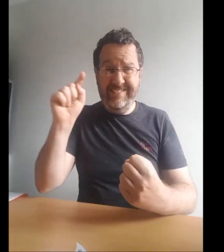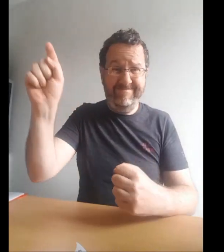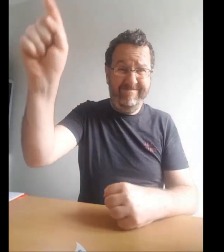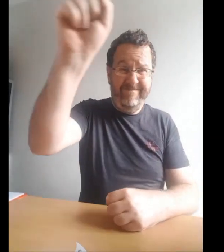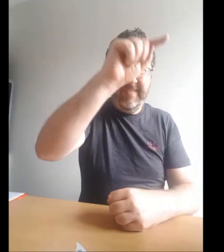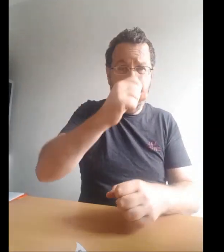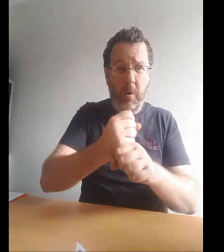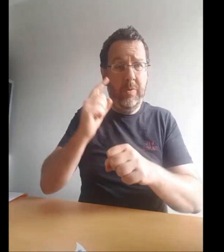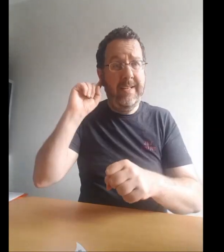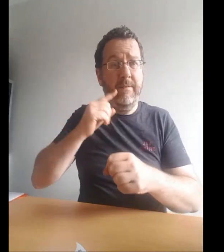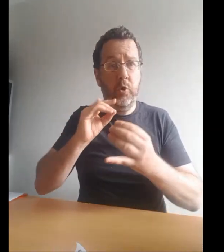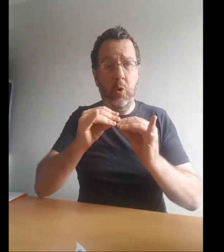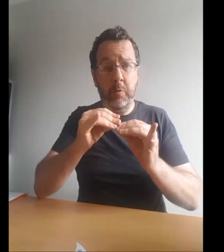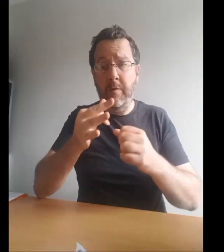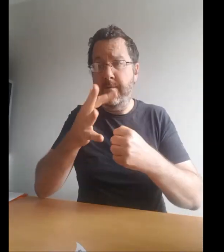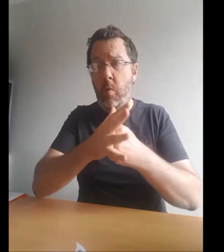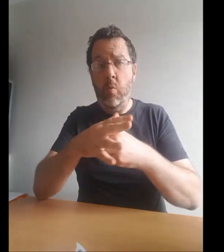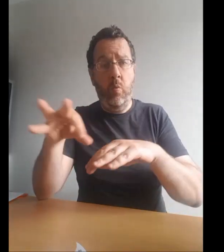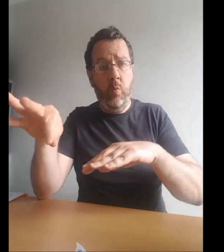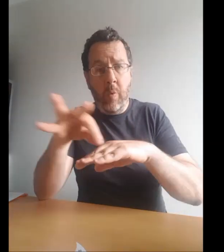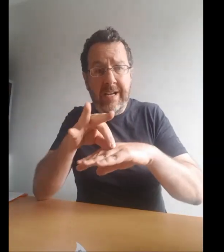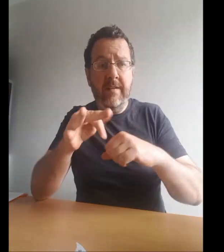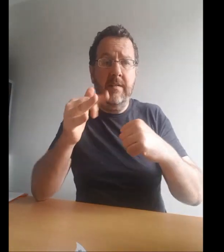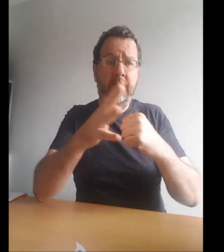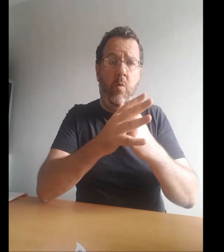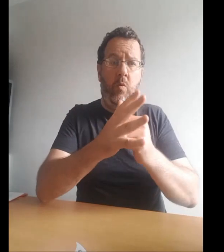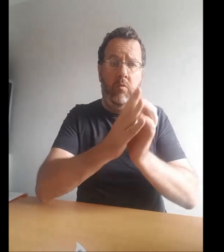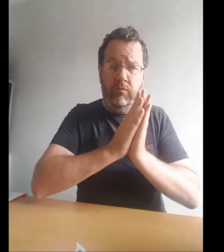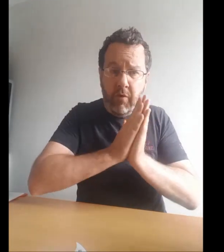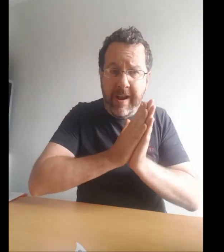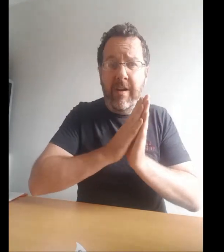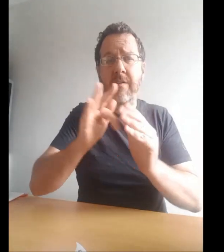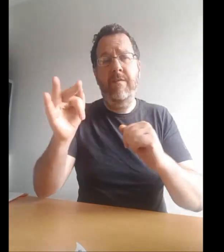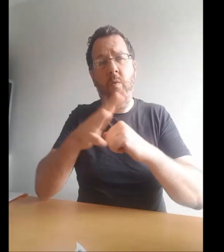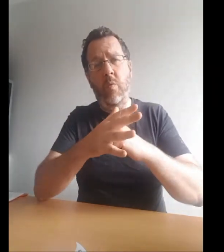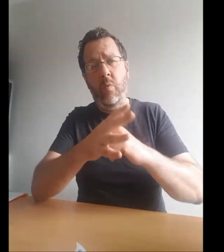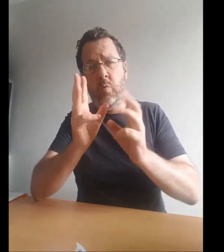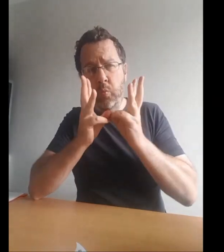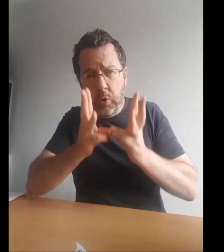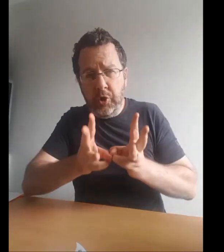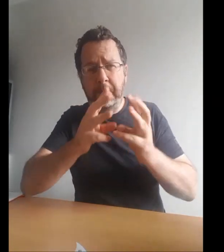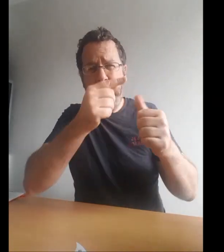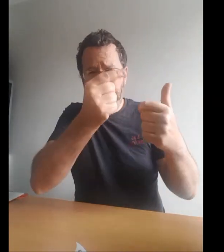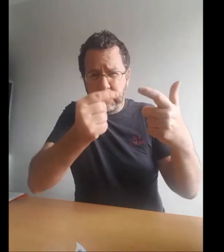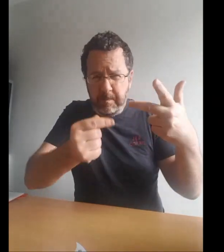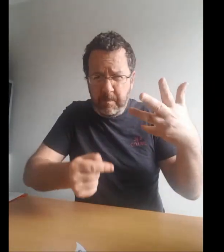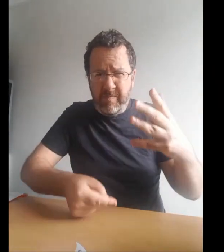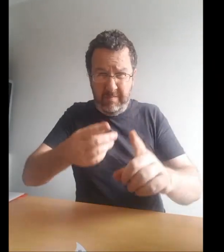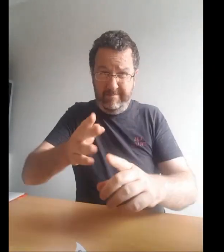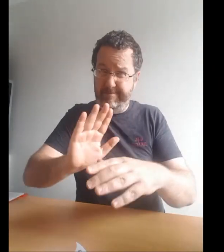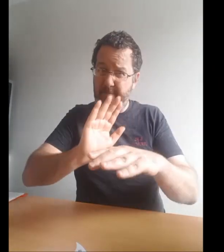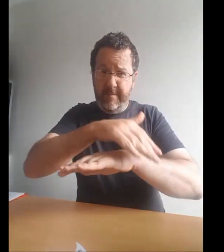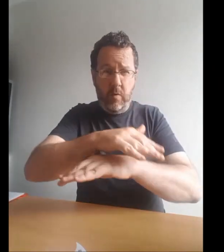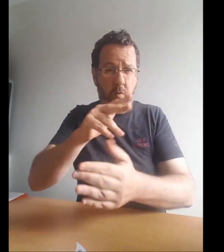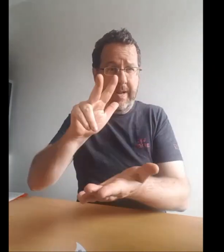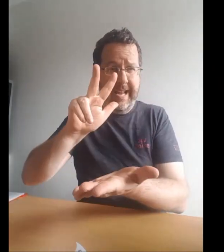plenty of historical evidence of deaf interpreters for weddings, for prayer services, and other forms of worship and so on, well